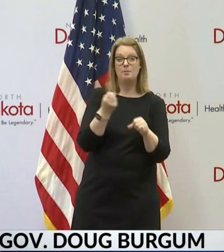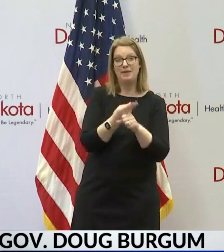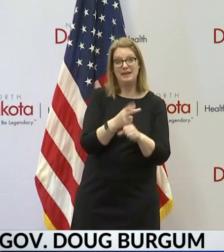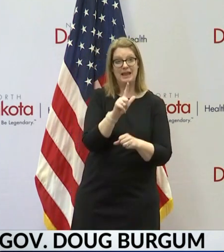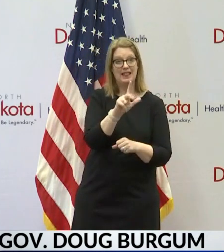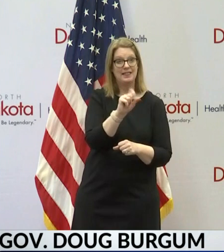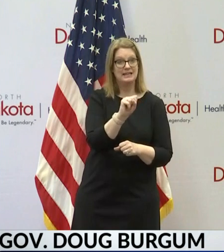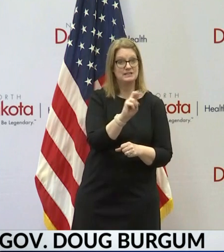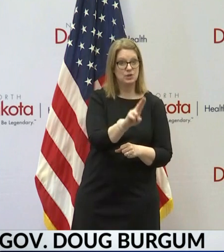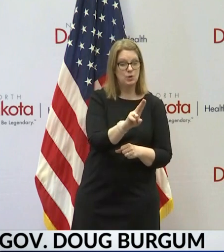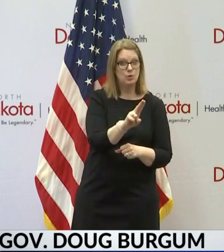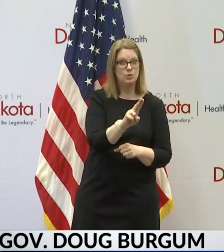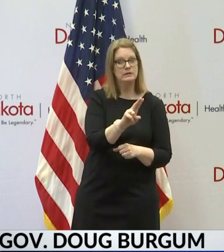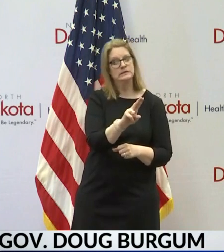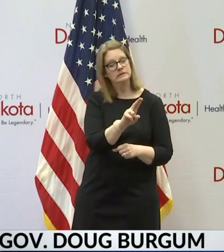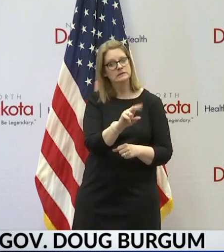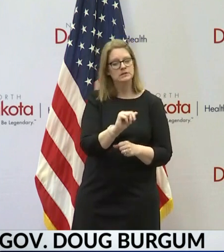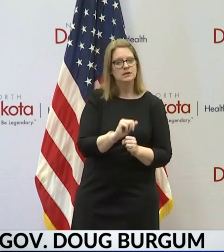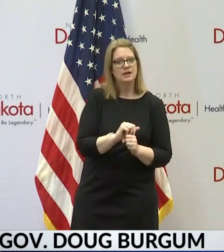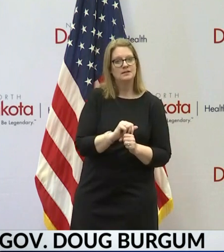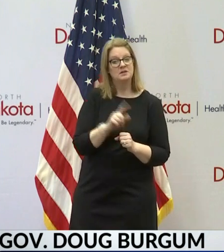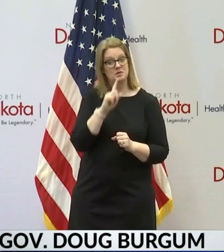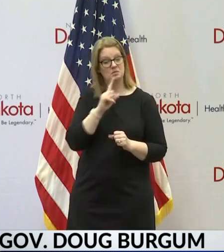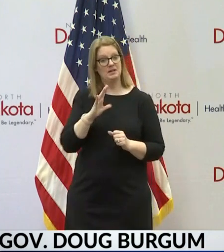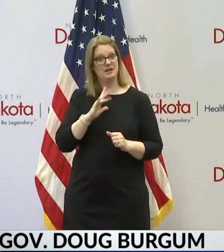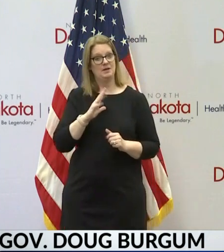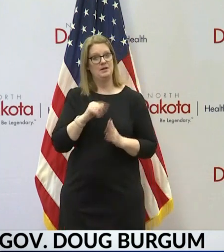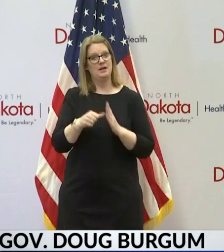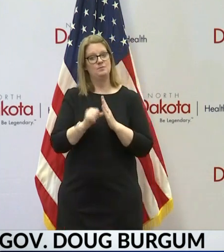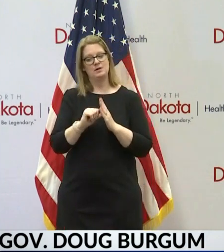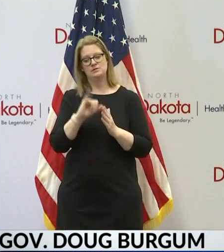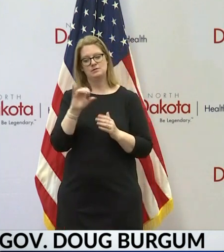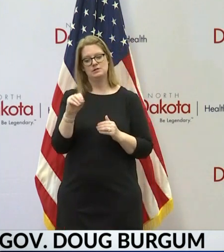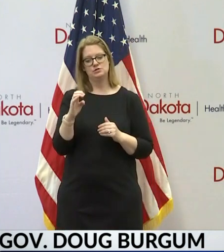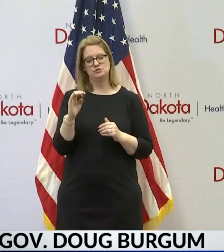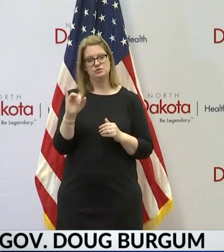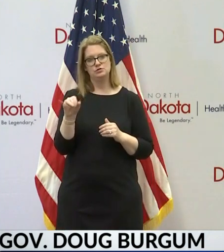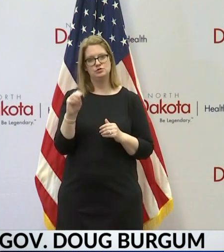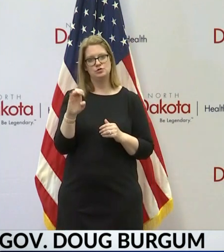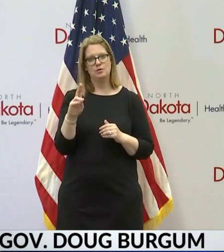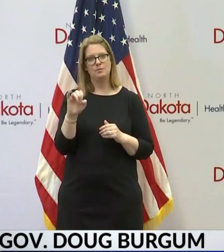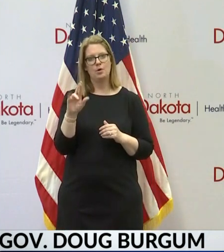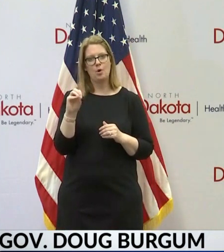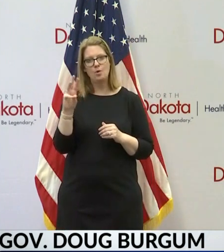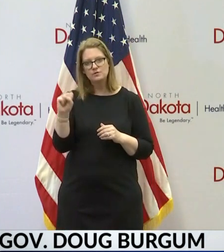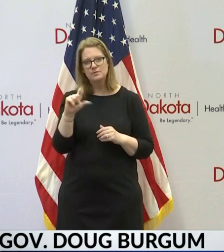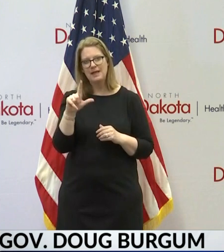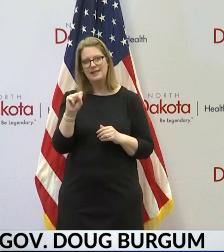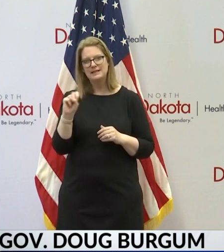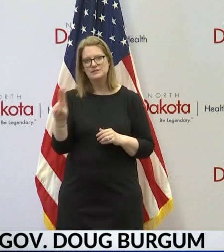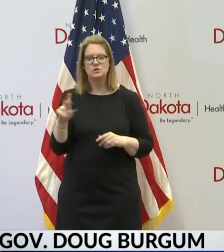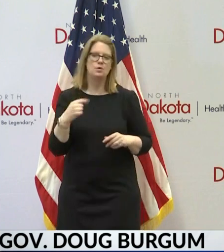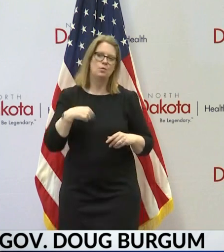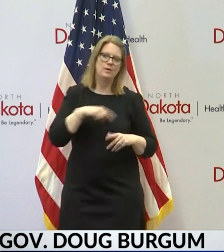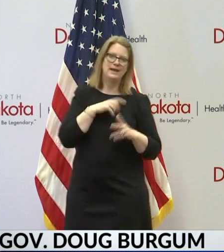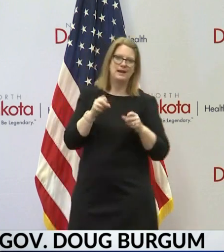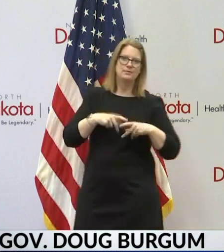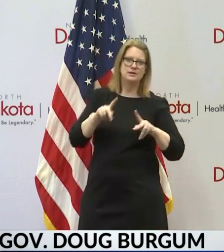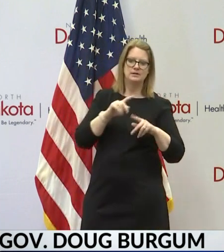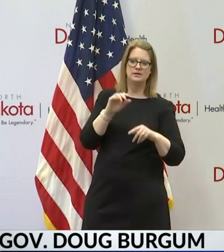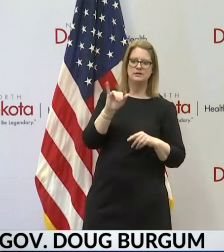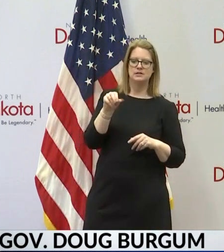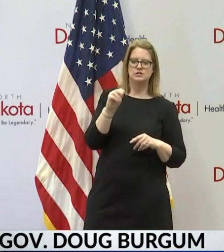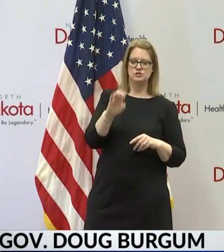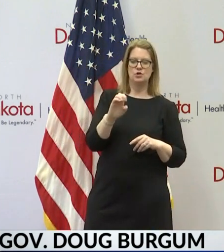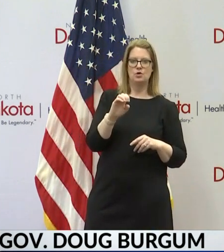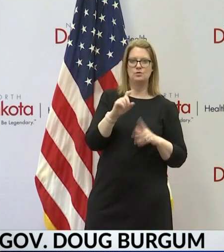LSU, which then, and he was quite impressed with Joe Burrows from LSU. And then we had an opportunity to remind him that Joe Burrows started